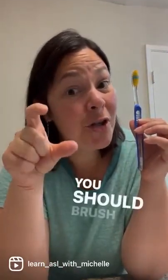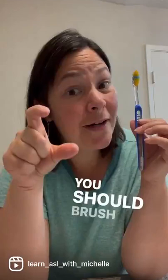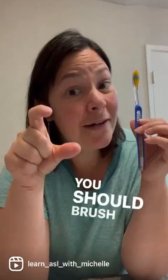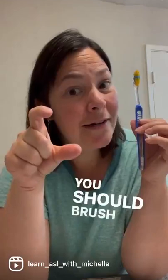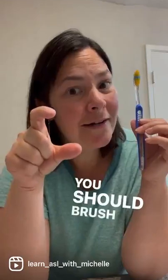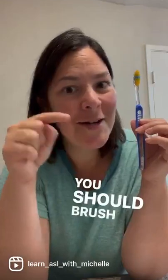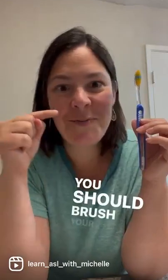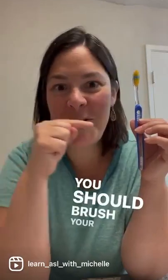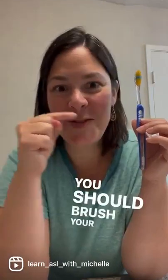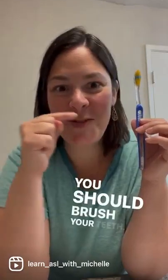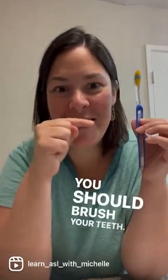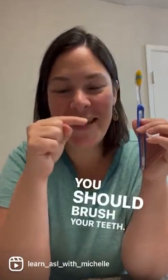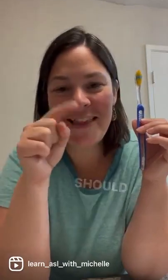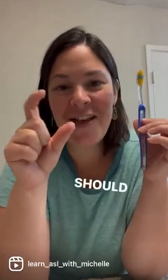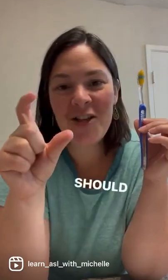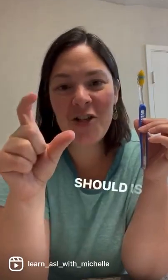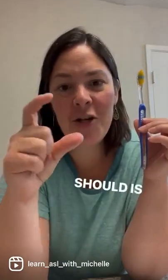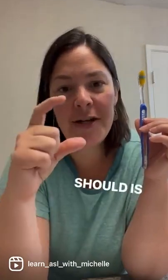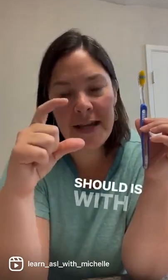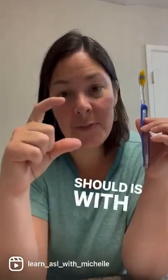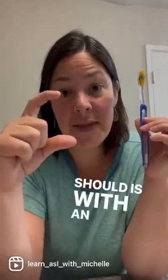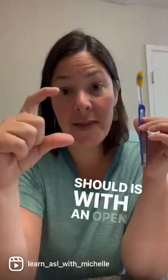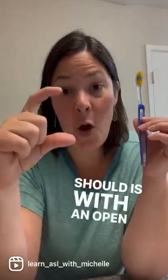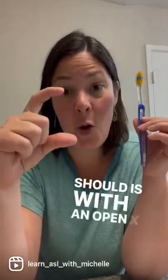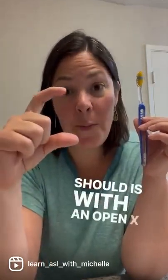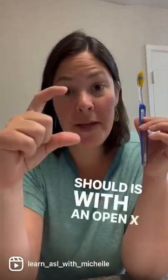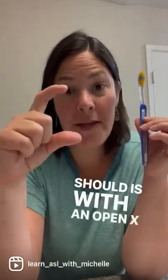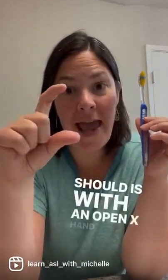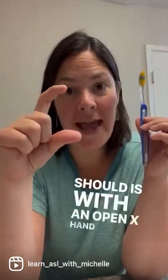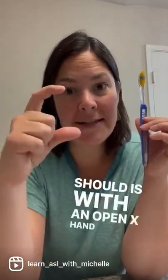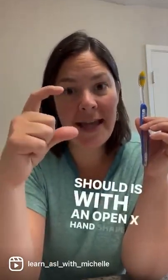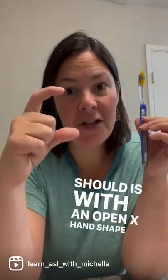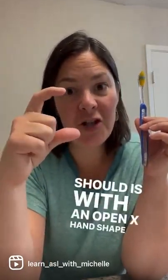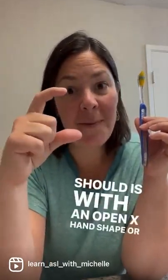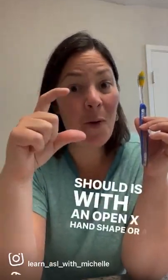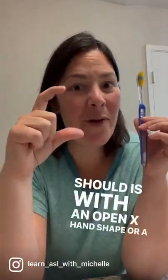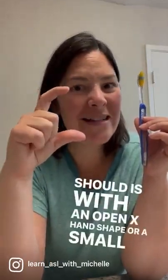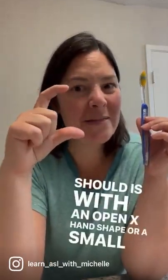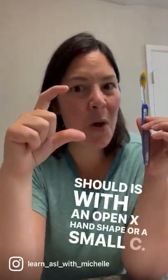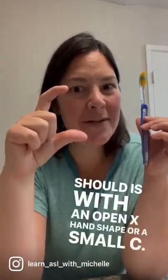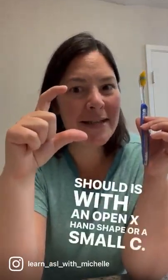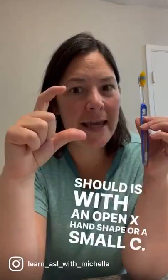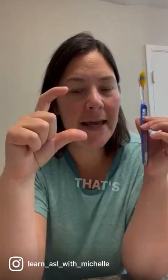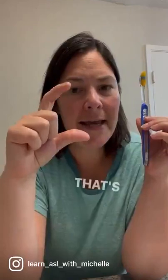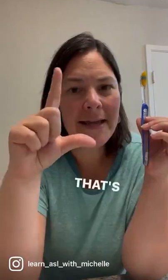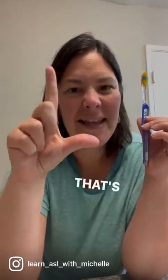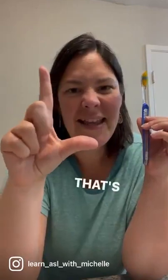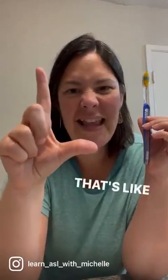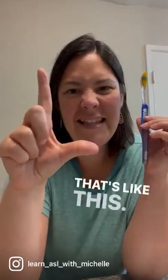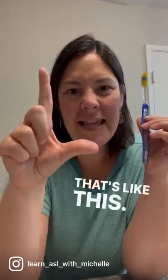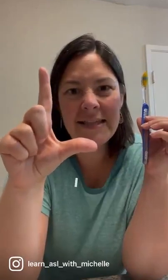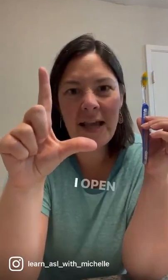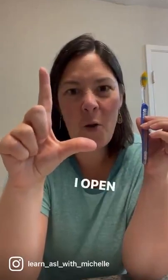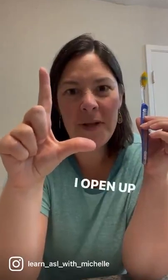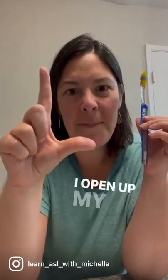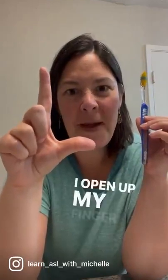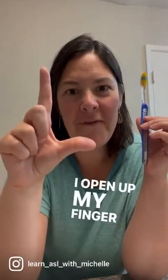should brush your teeth. Should is with an open X hand shape or a small C. That's like this. I open up my finger